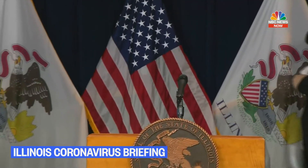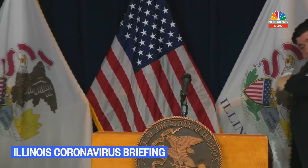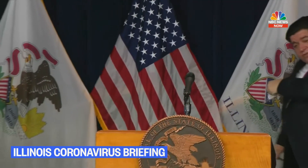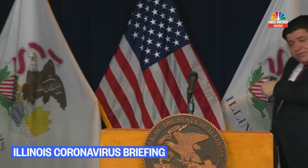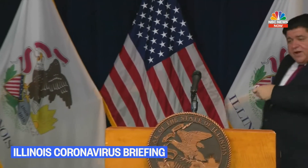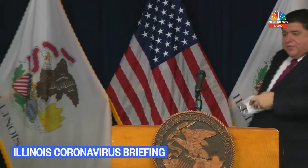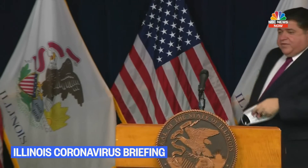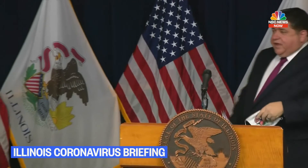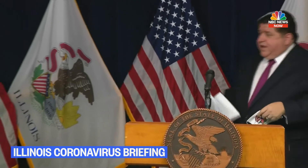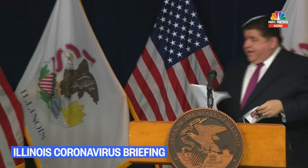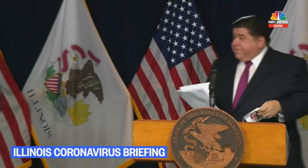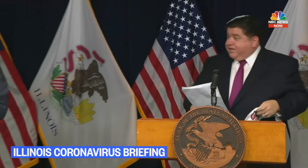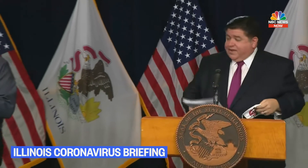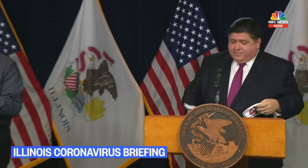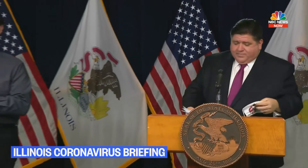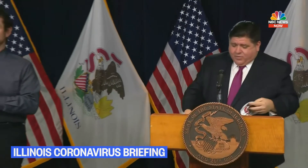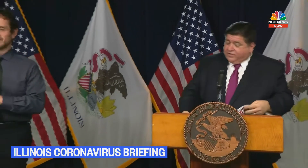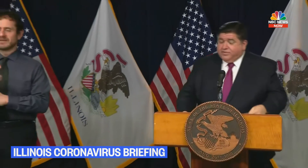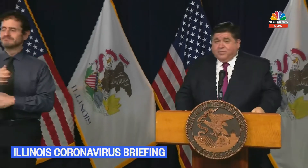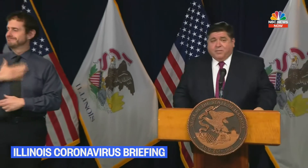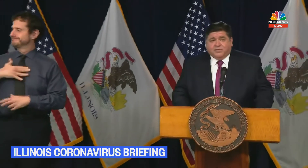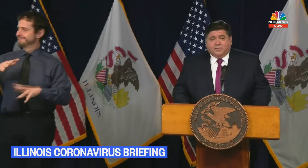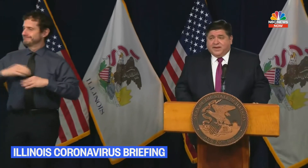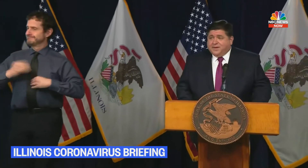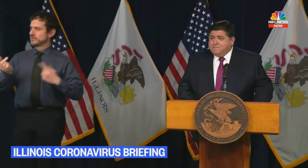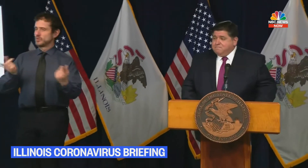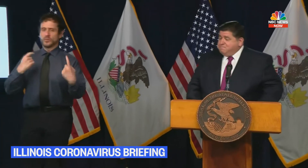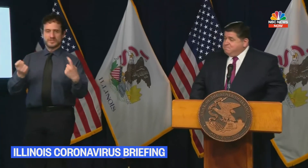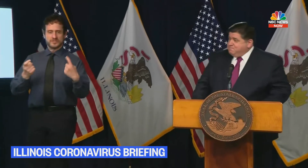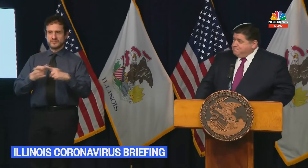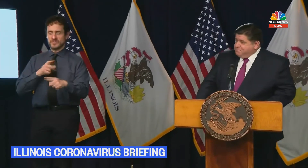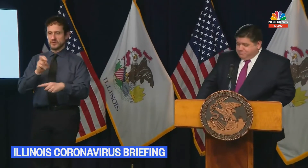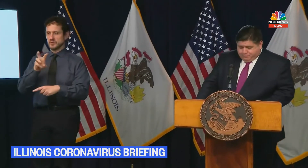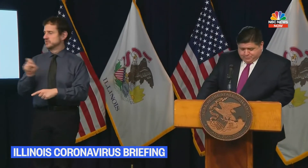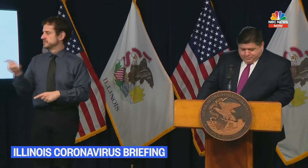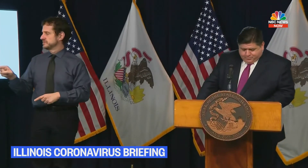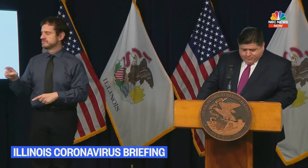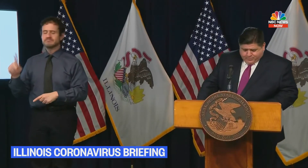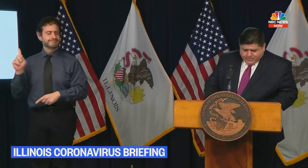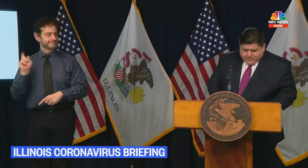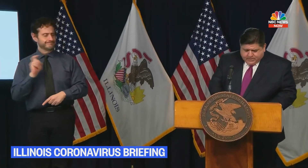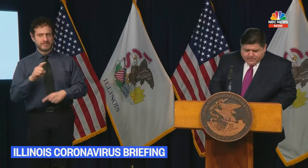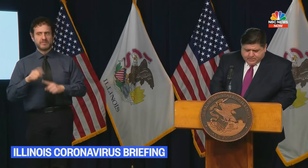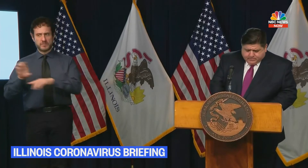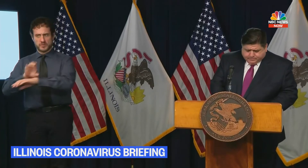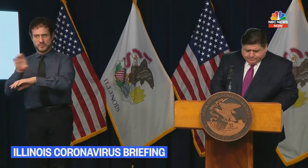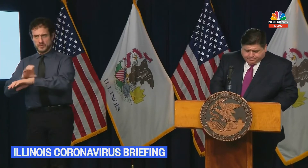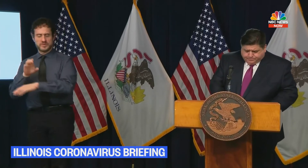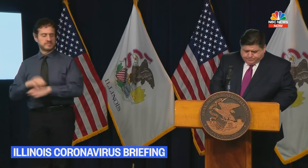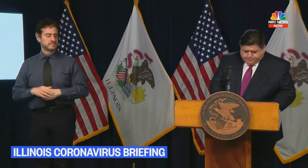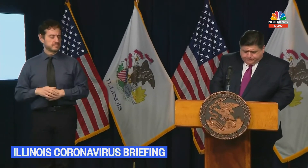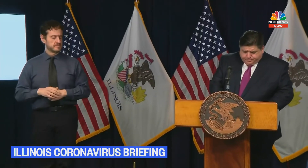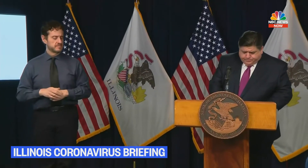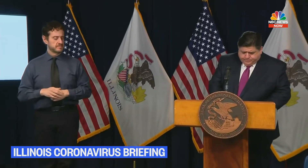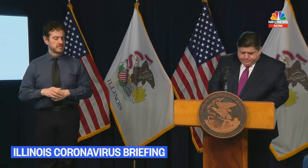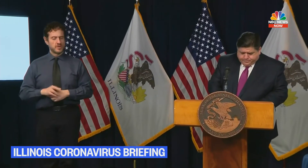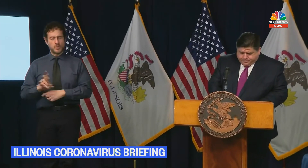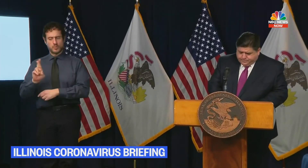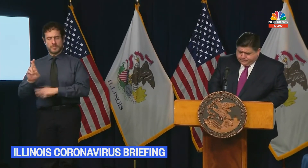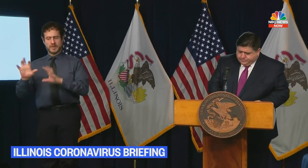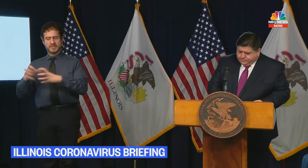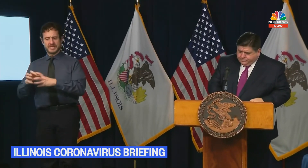Thank you very much, Dr. Ezeka, and happy to take questions from members of the media. Greg Bishop at the Center Square. Republicans say